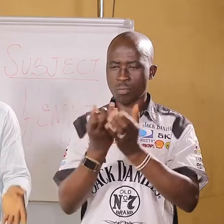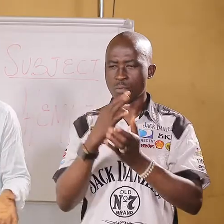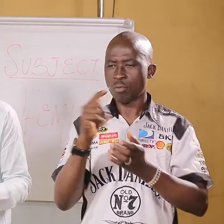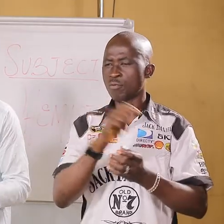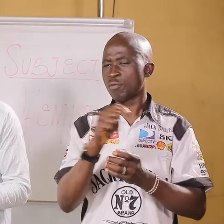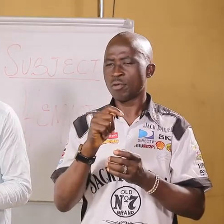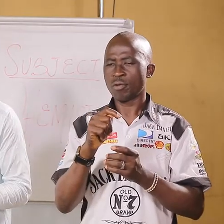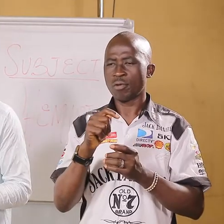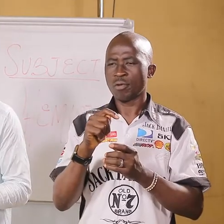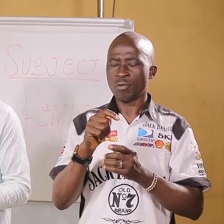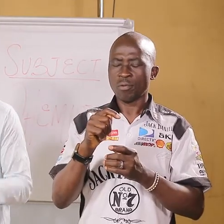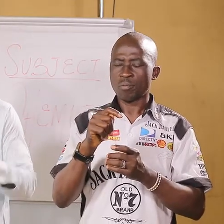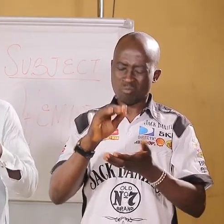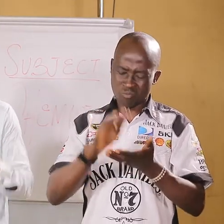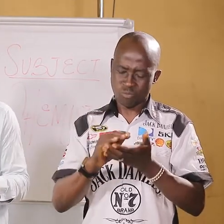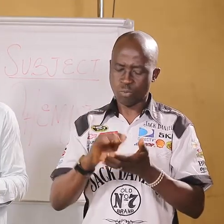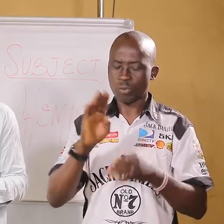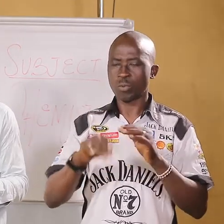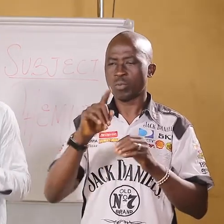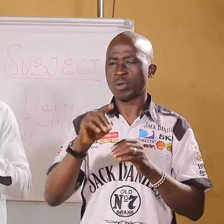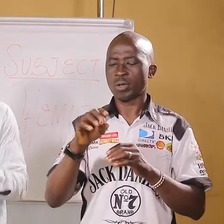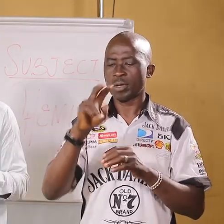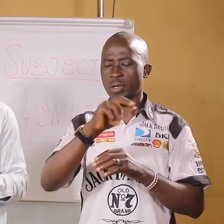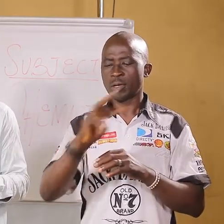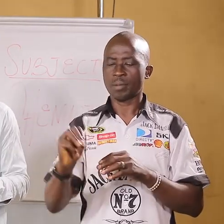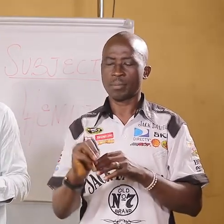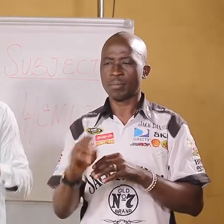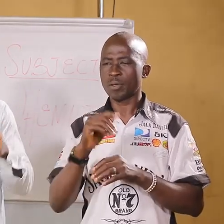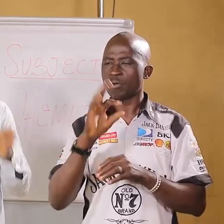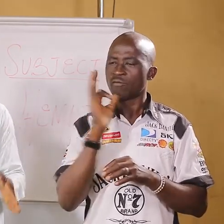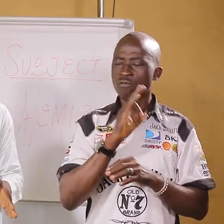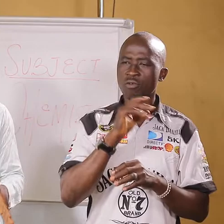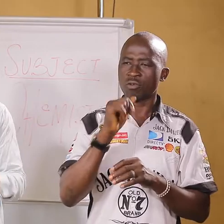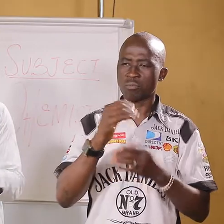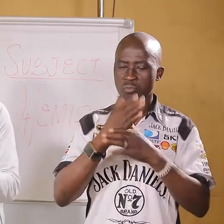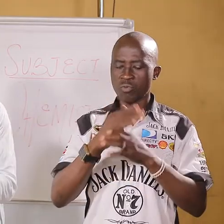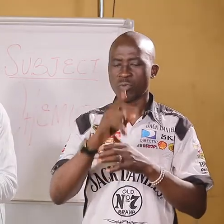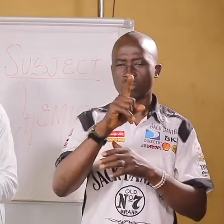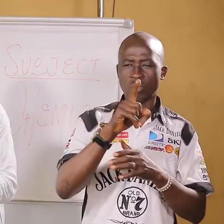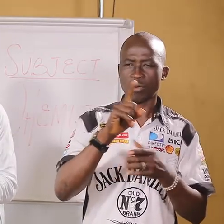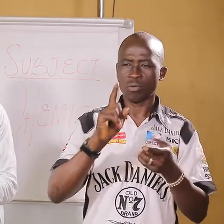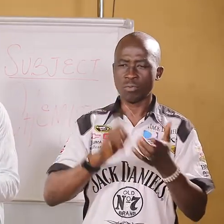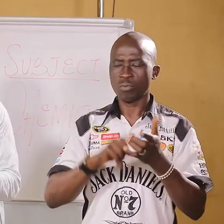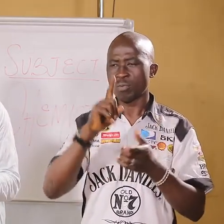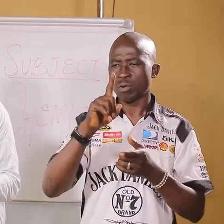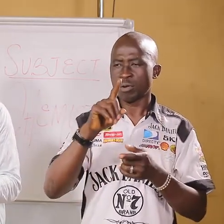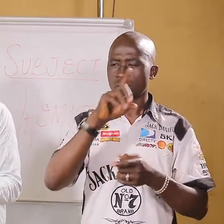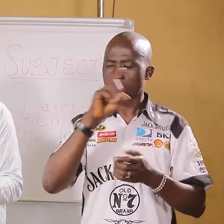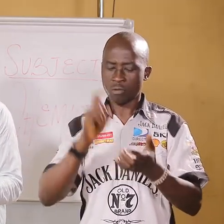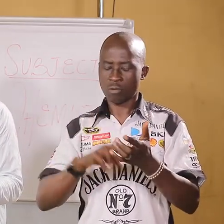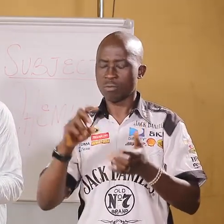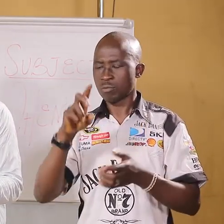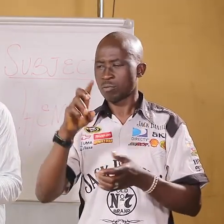less than 1 nanometer. Then the false solution has the size of particles between 1 nanometer to 1,000 nanometer. And then